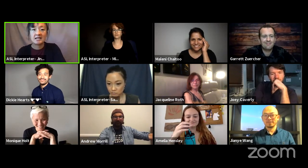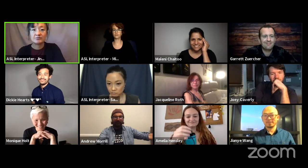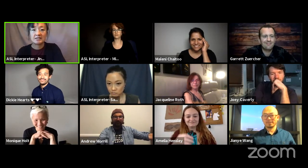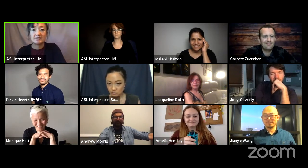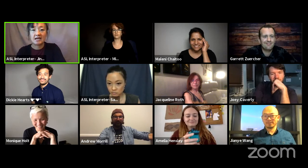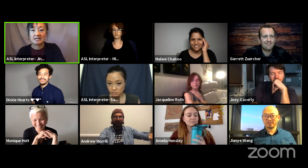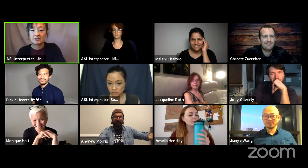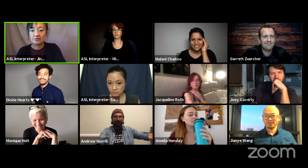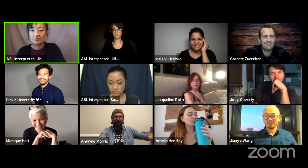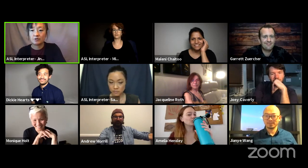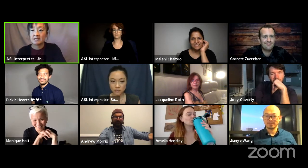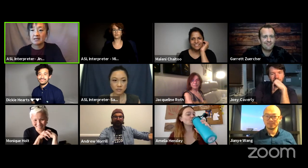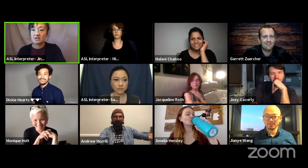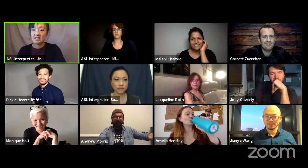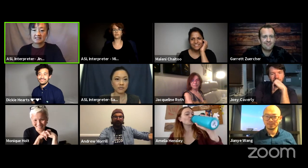raised their hand. So if you wouldn't mind joining us.